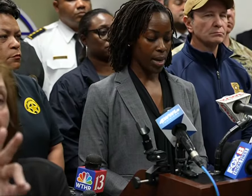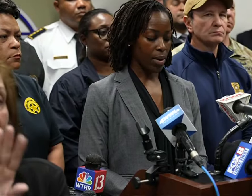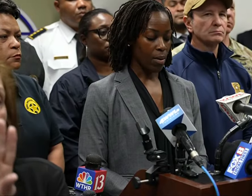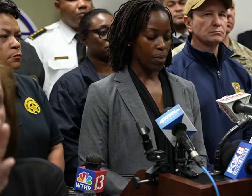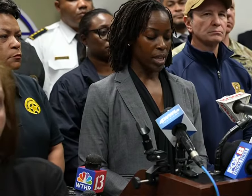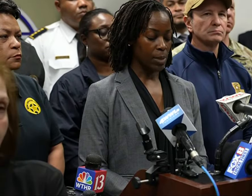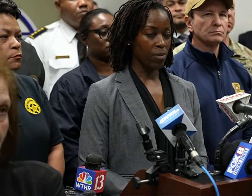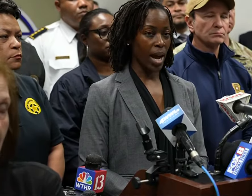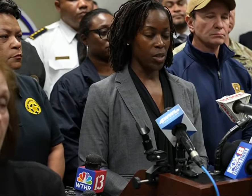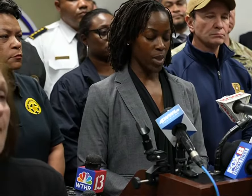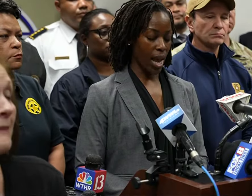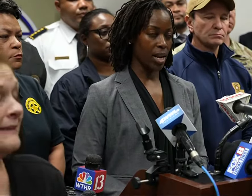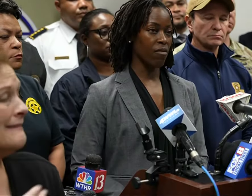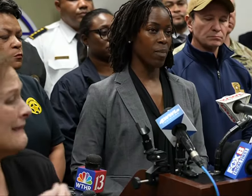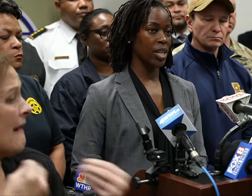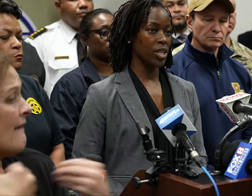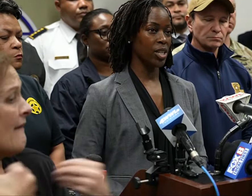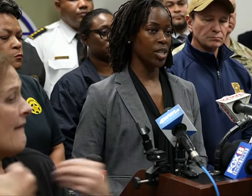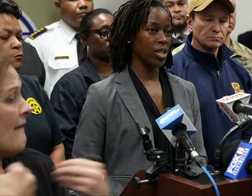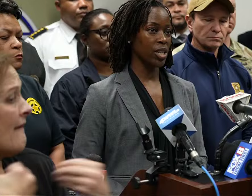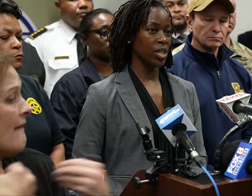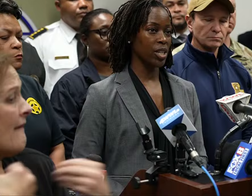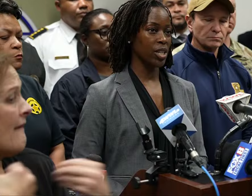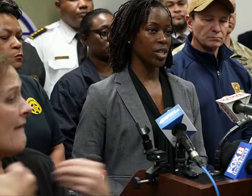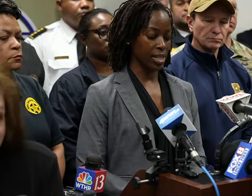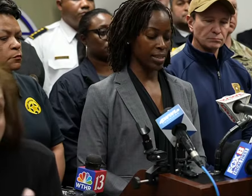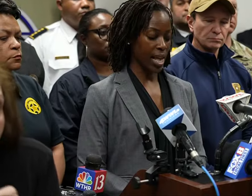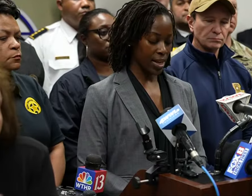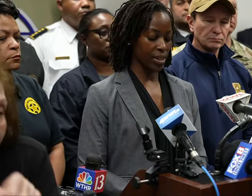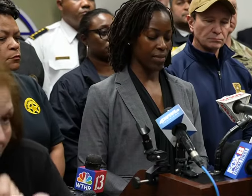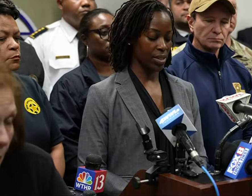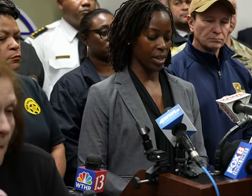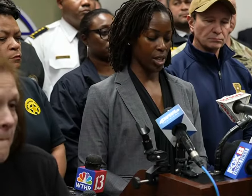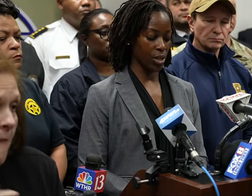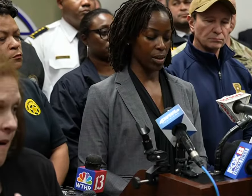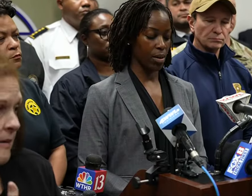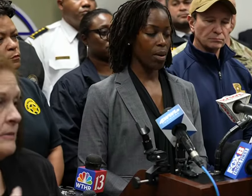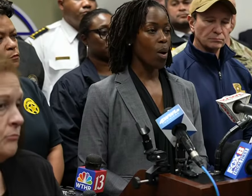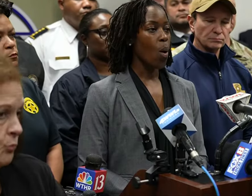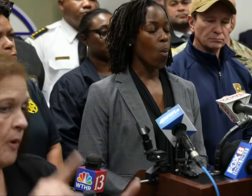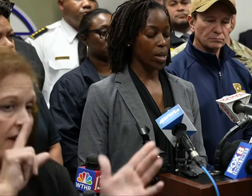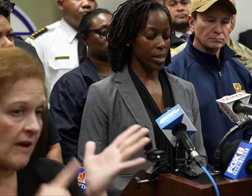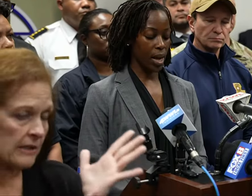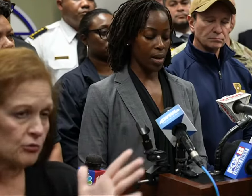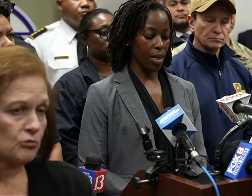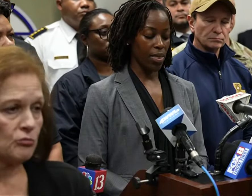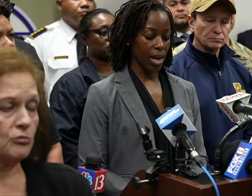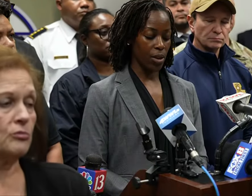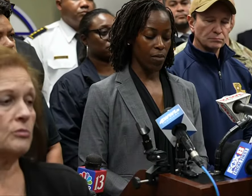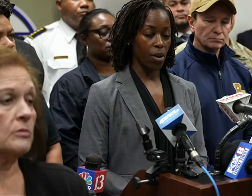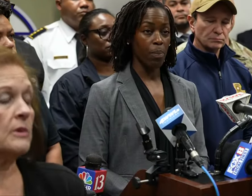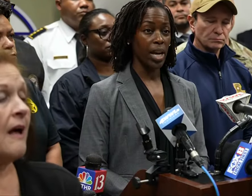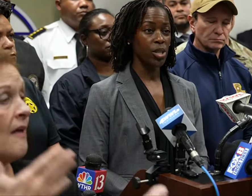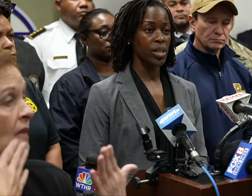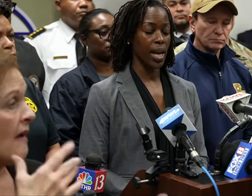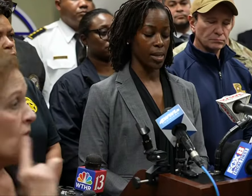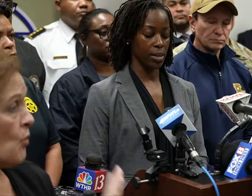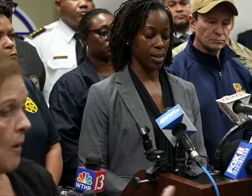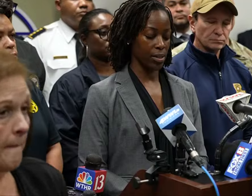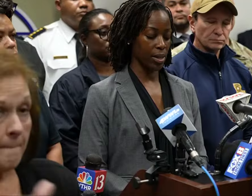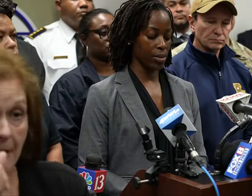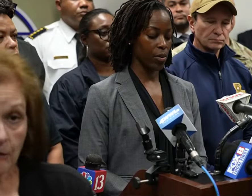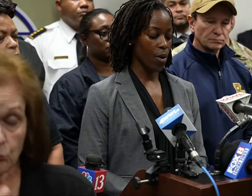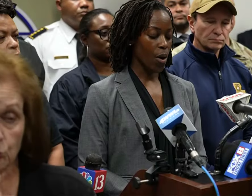1-800-CALL-FBI. Please provide us with any information that can assist us in this investigation. Once again, thank you for your patience